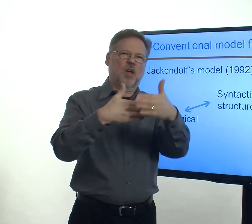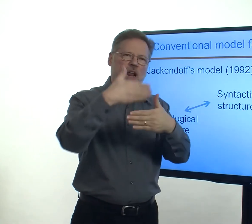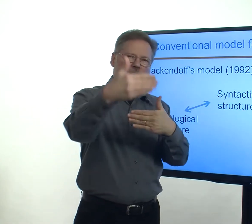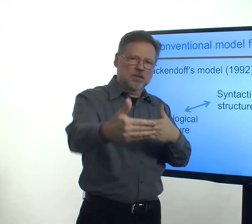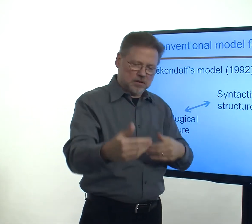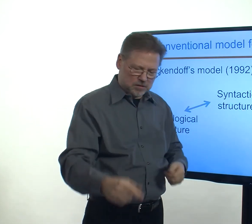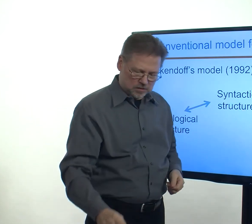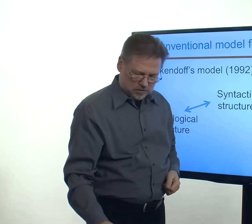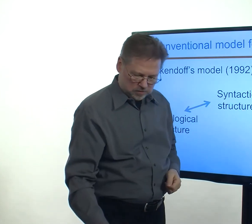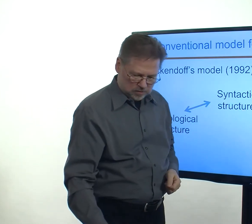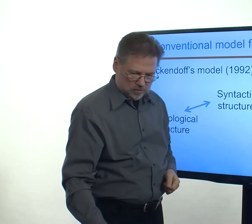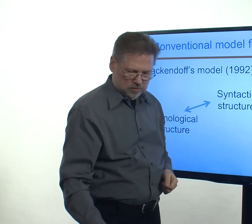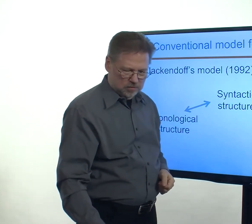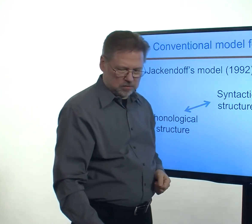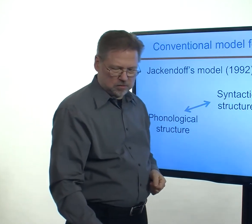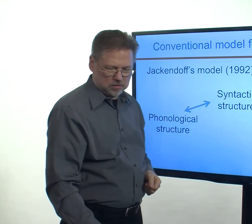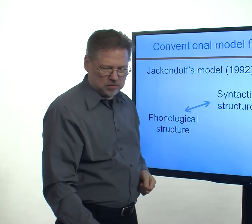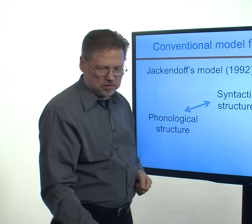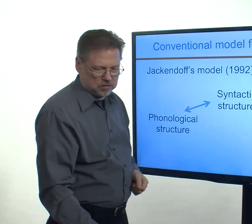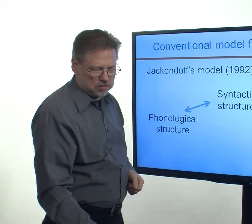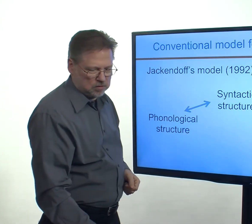I'll show you that next.